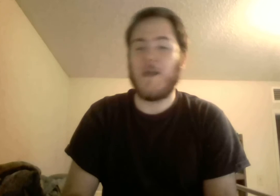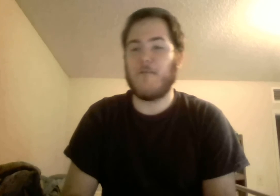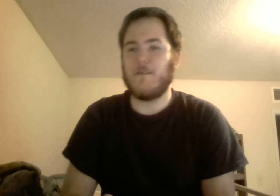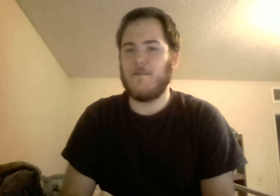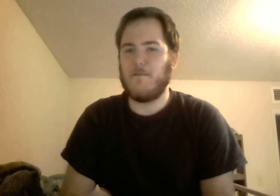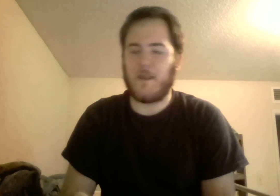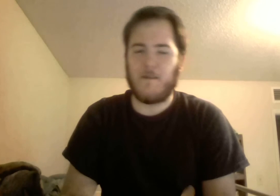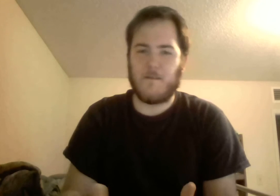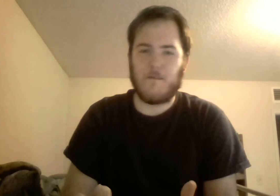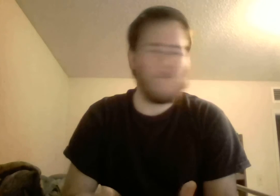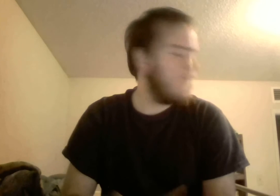have it, like,